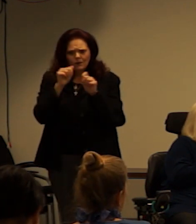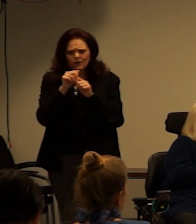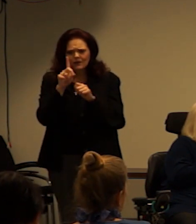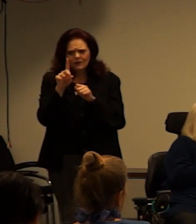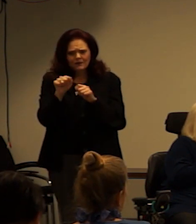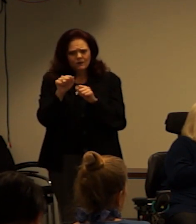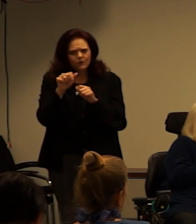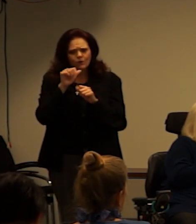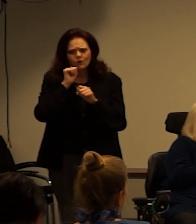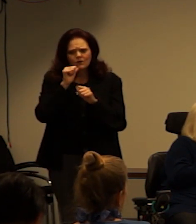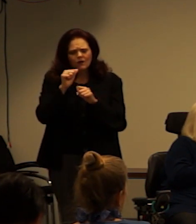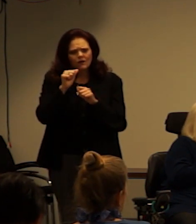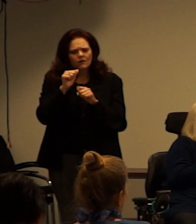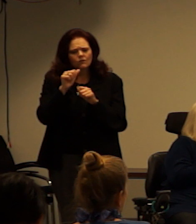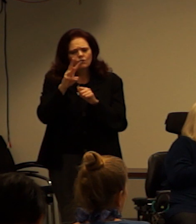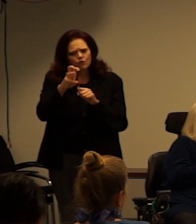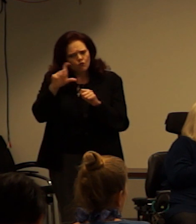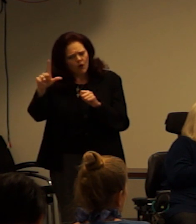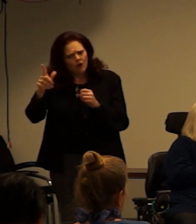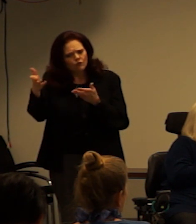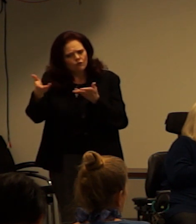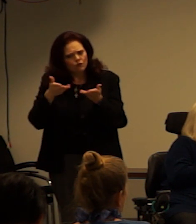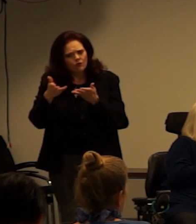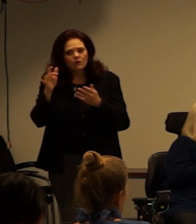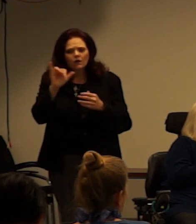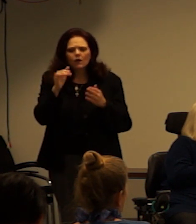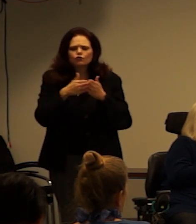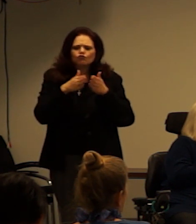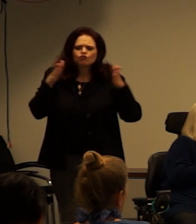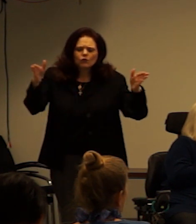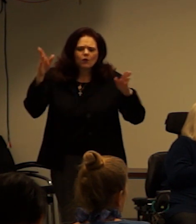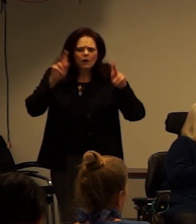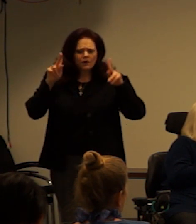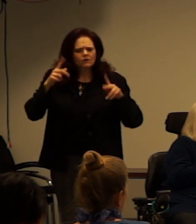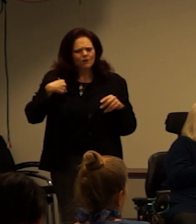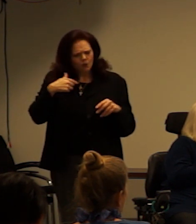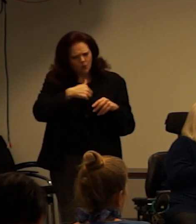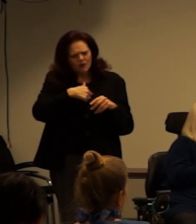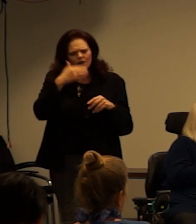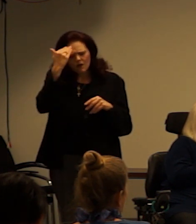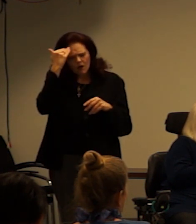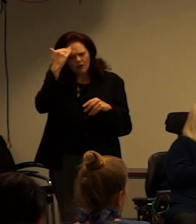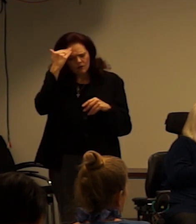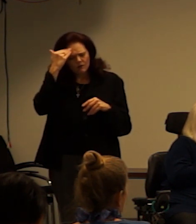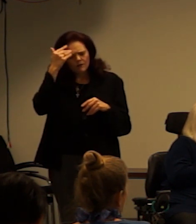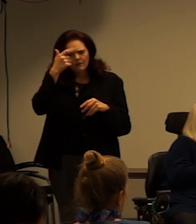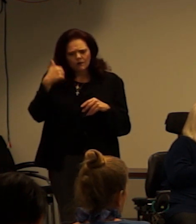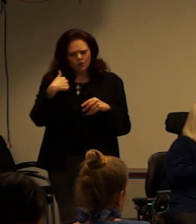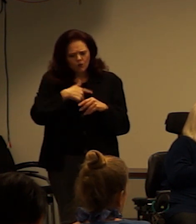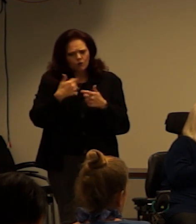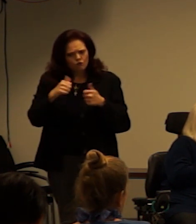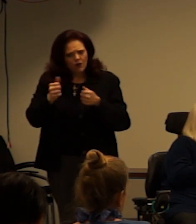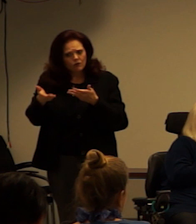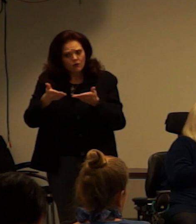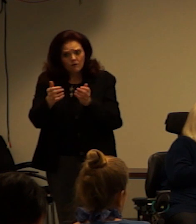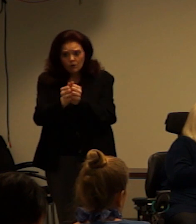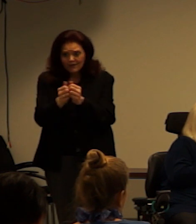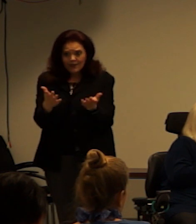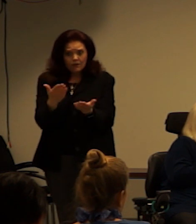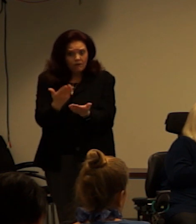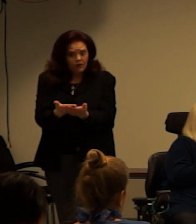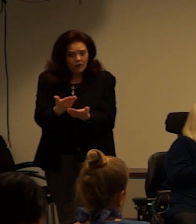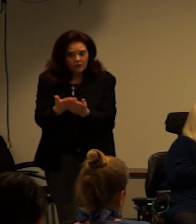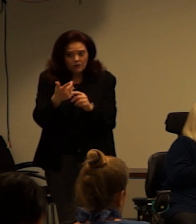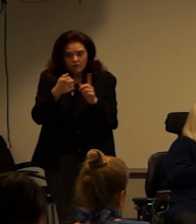disabilities were not as well served as the general population. We know it because we were trying to serve them. Without the funds that